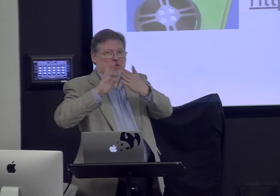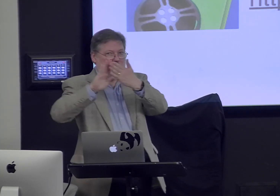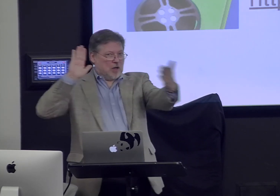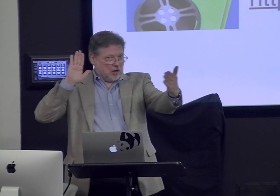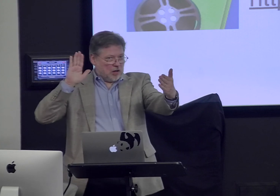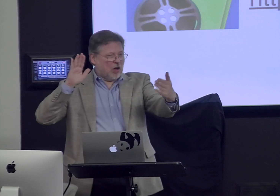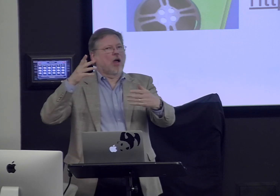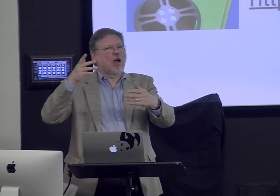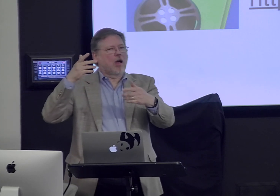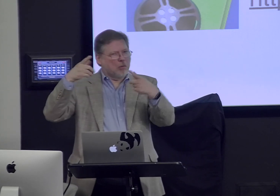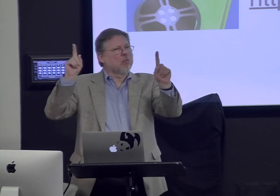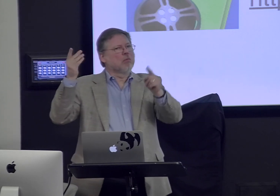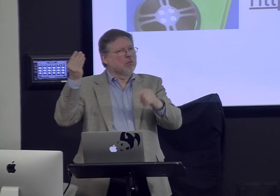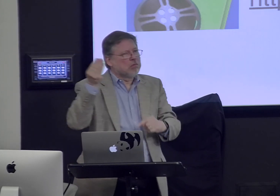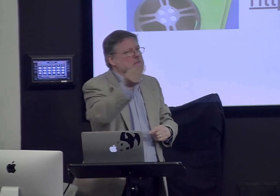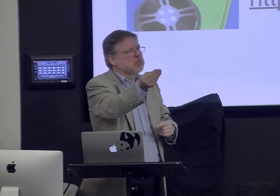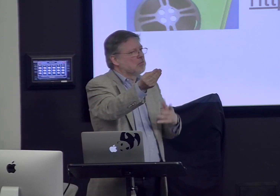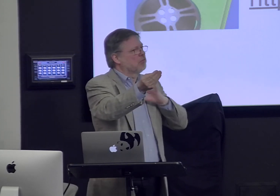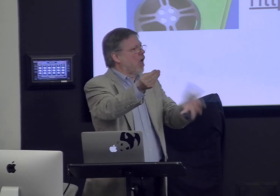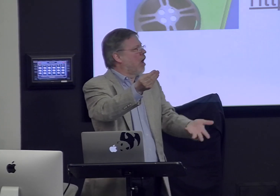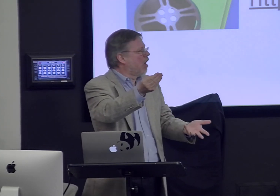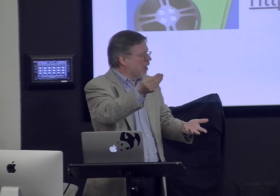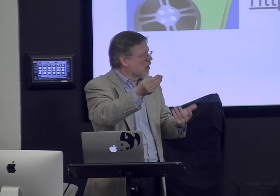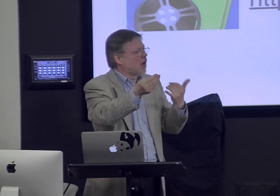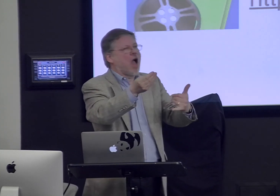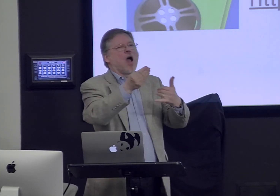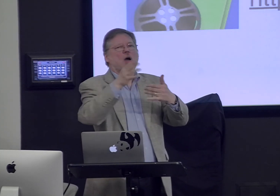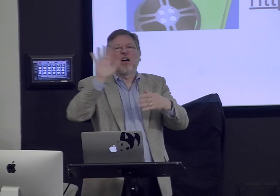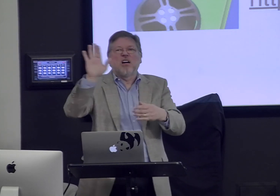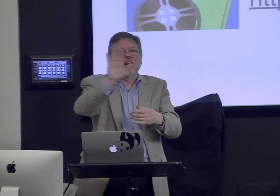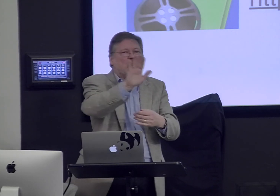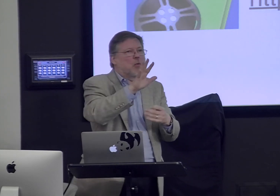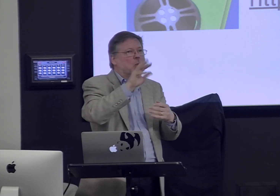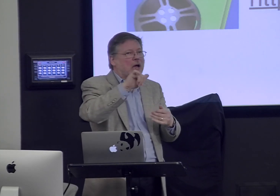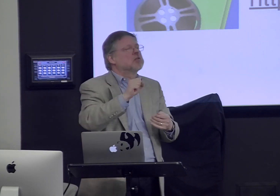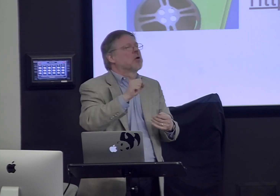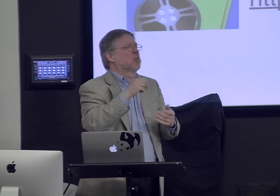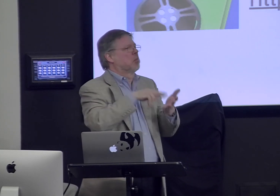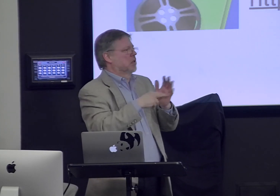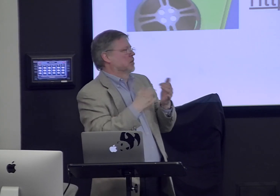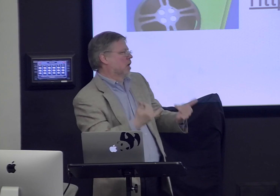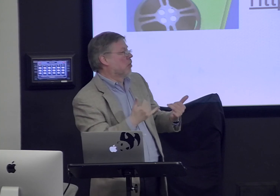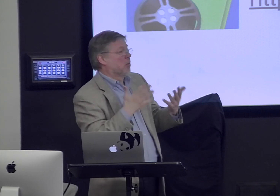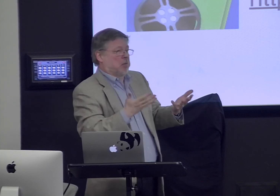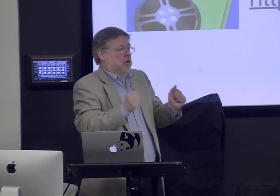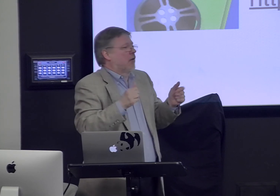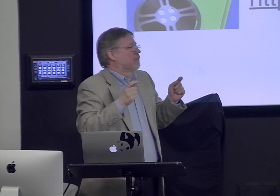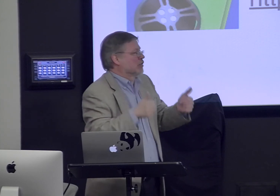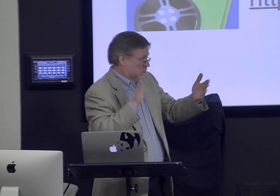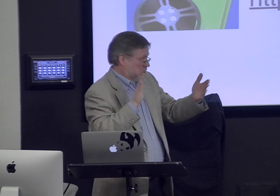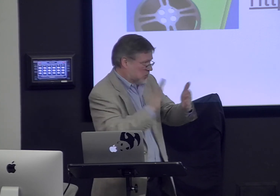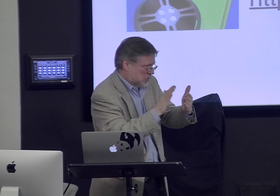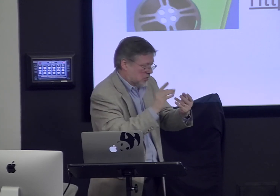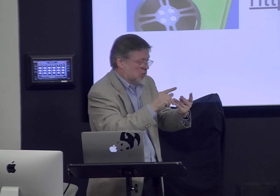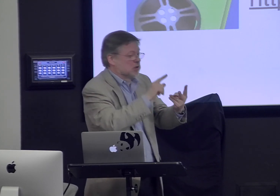dialectology, partly because of signs that got sort of privileged